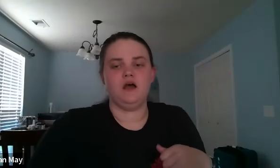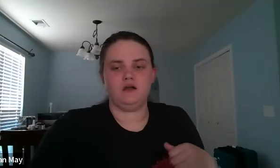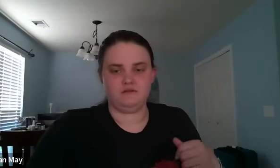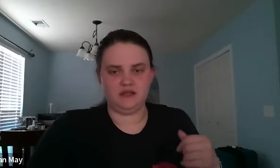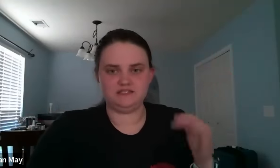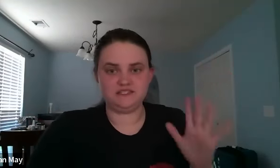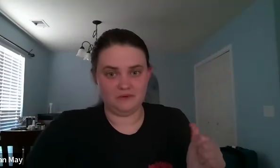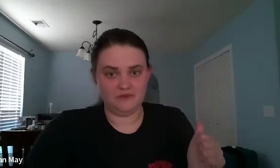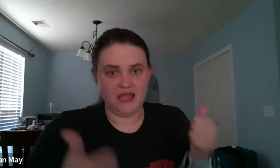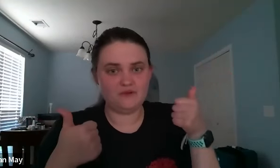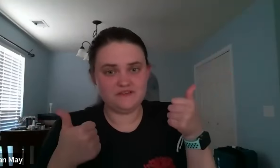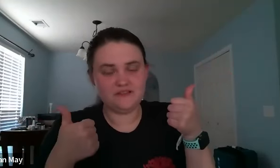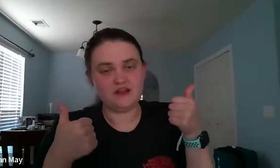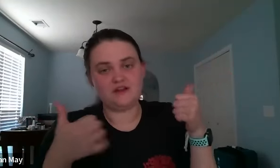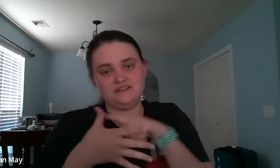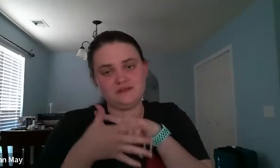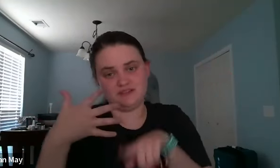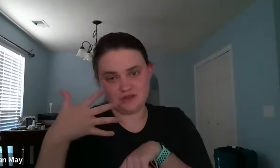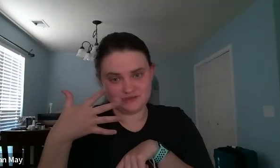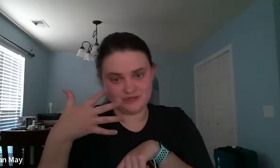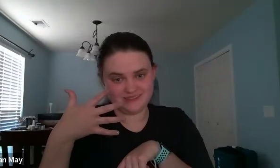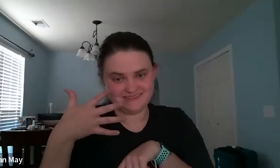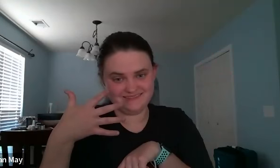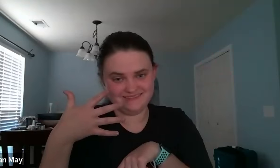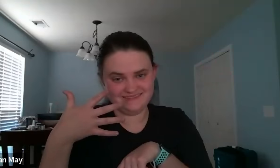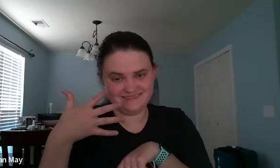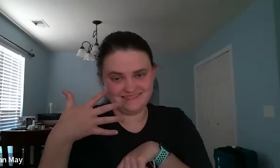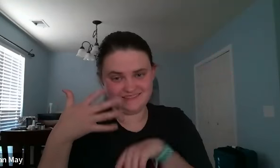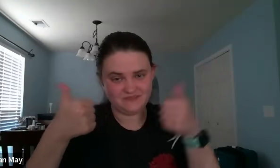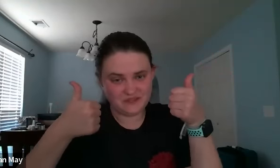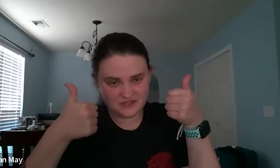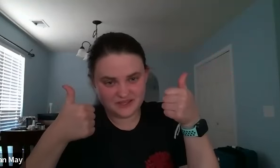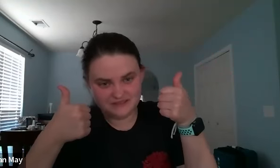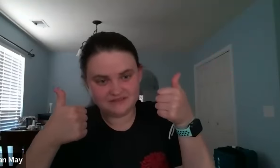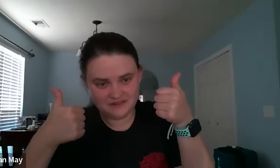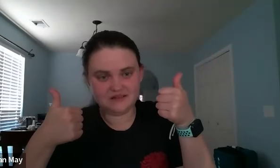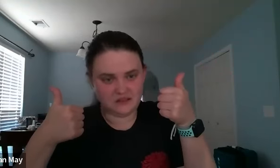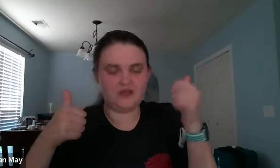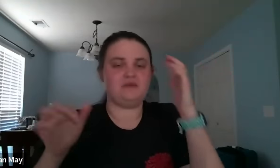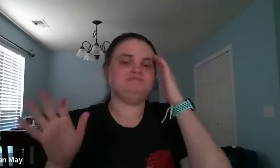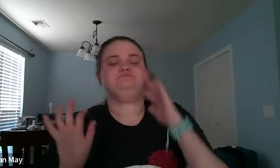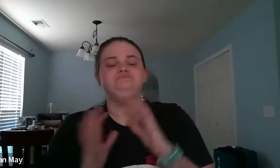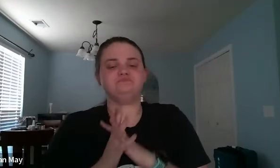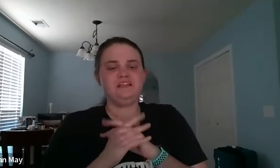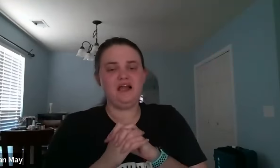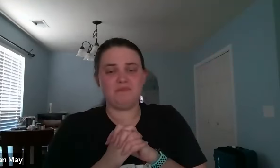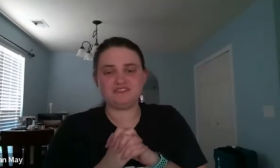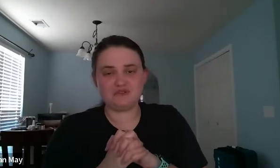All right, so how are we feeling on our WH question words? Feeling good? Okay, I'm about to throw you